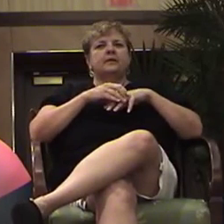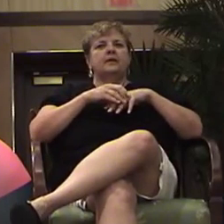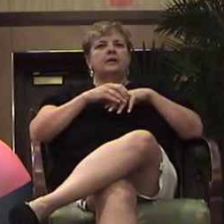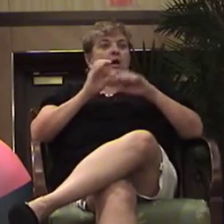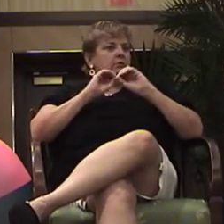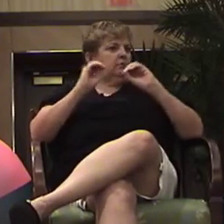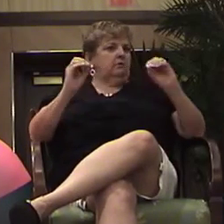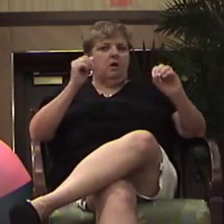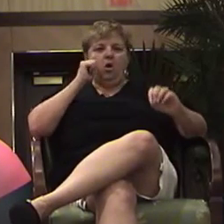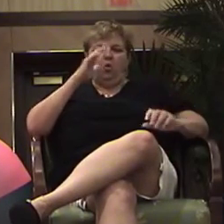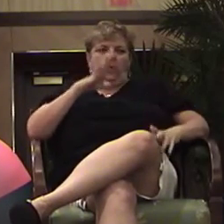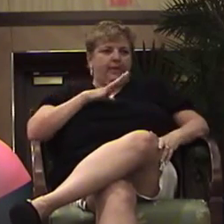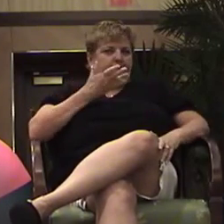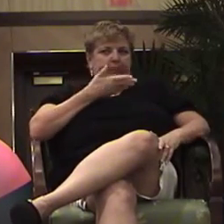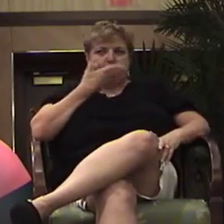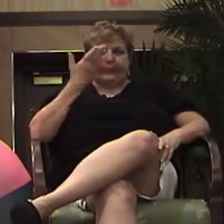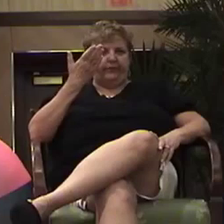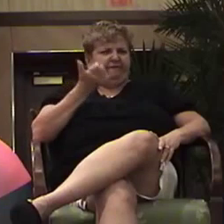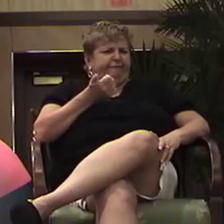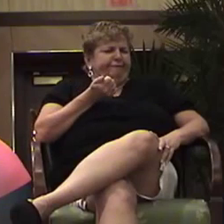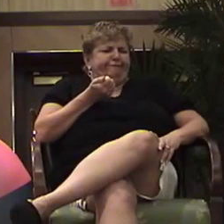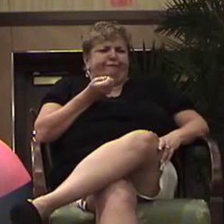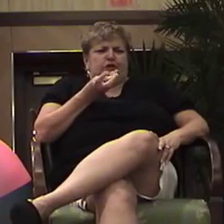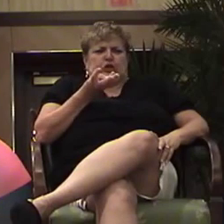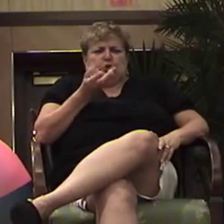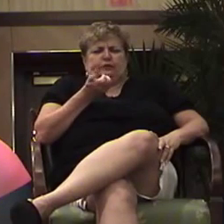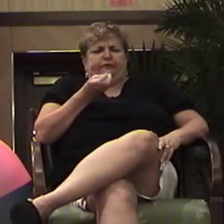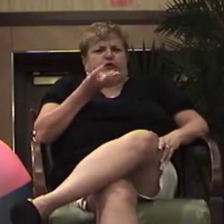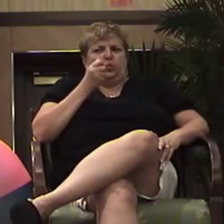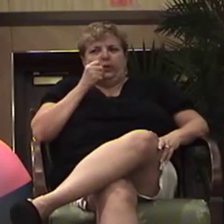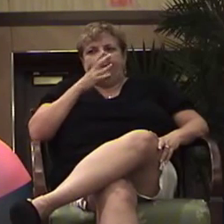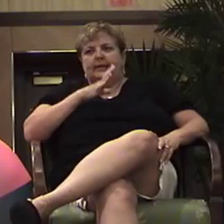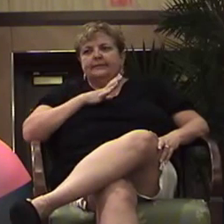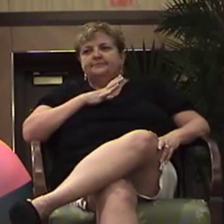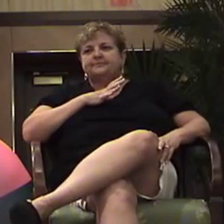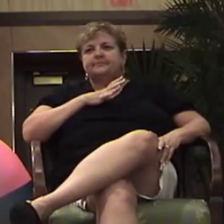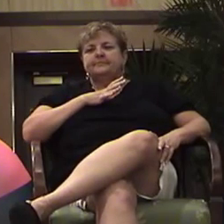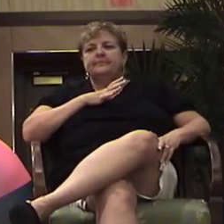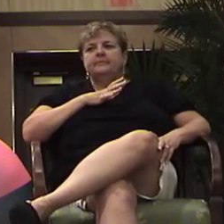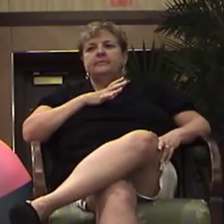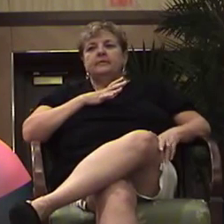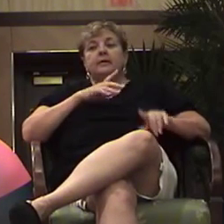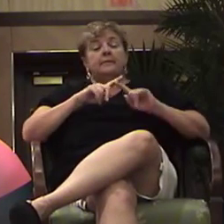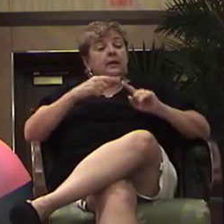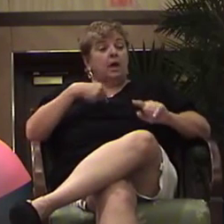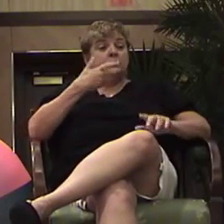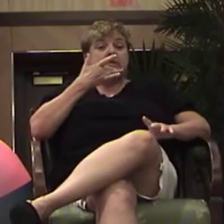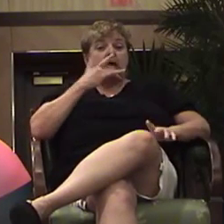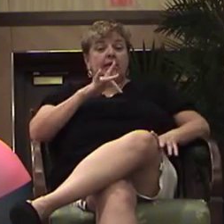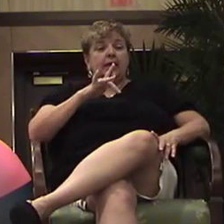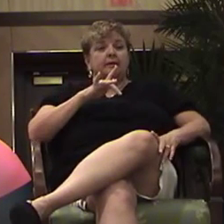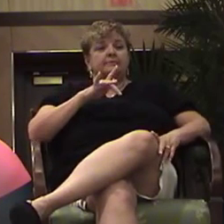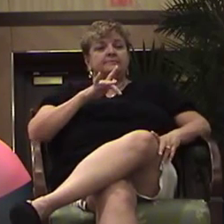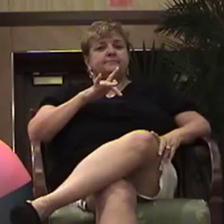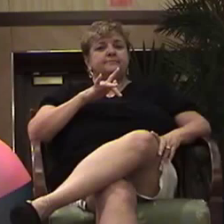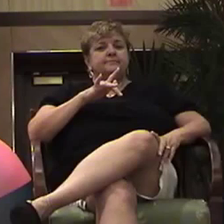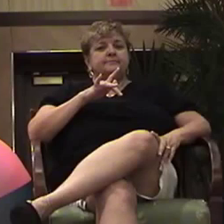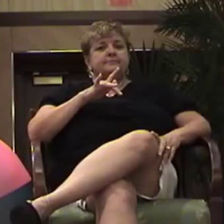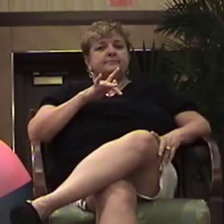women in very few women. And but I was lucky. I latched on to a bunch